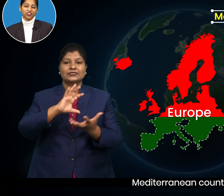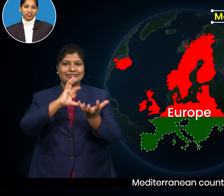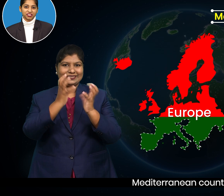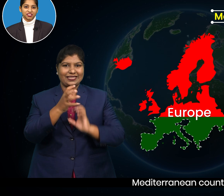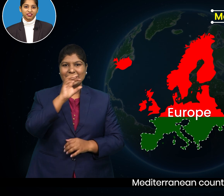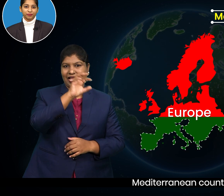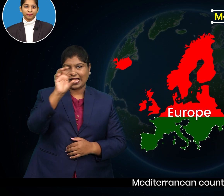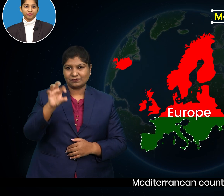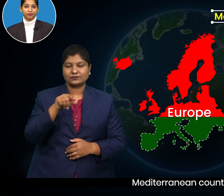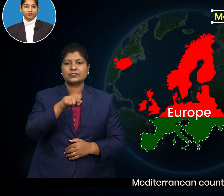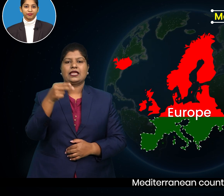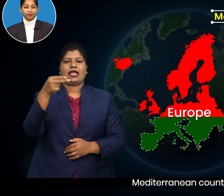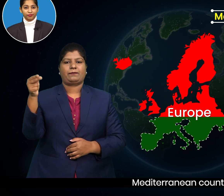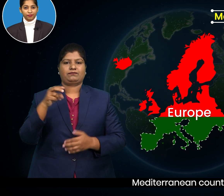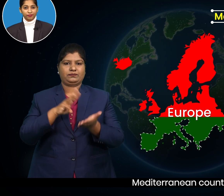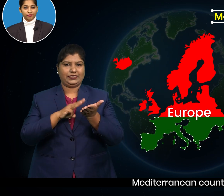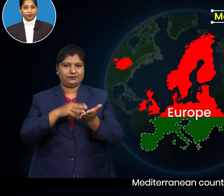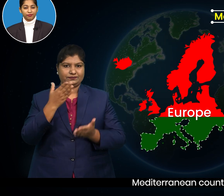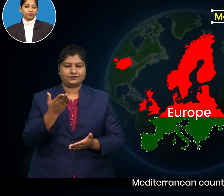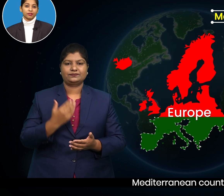Mediterranean countries.